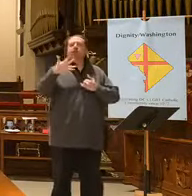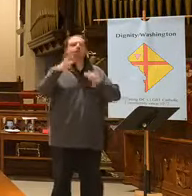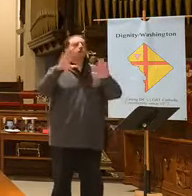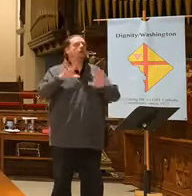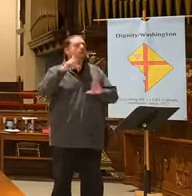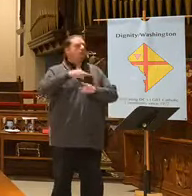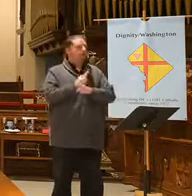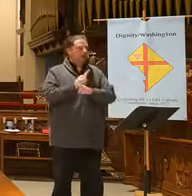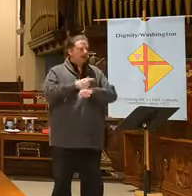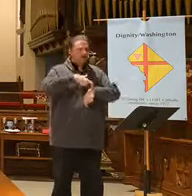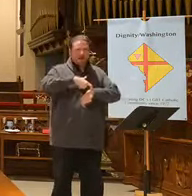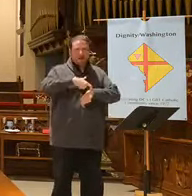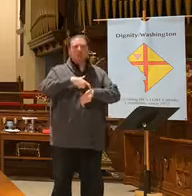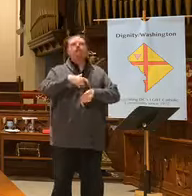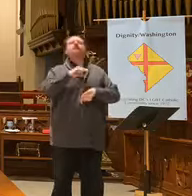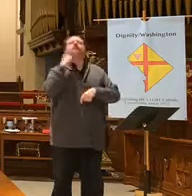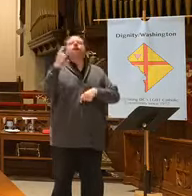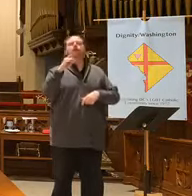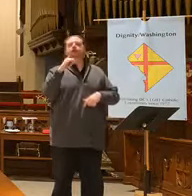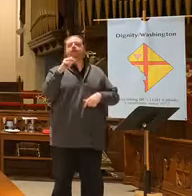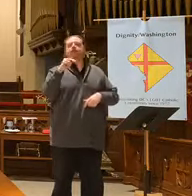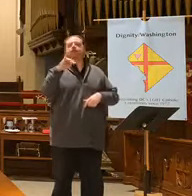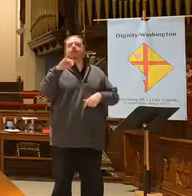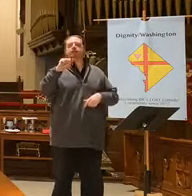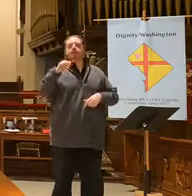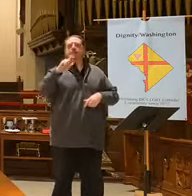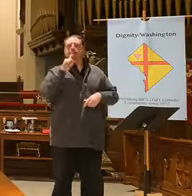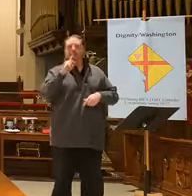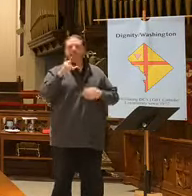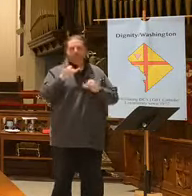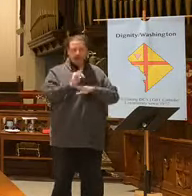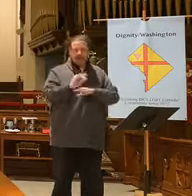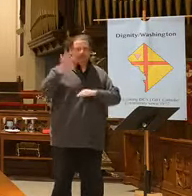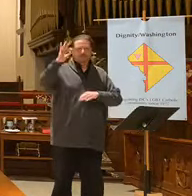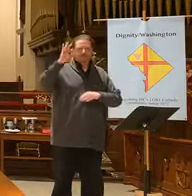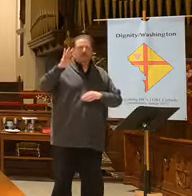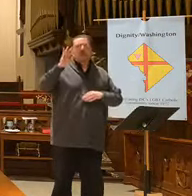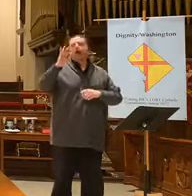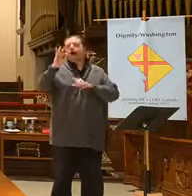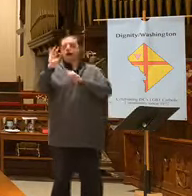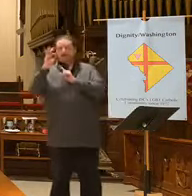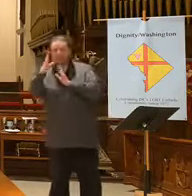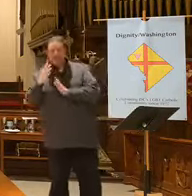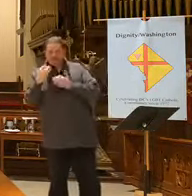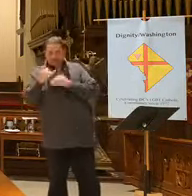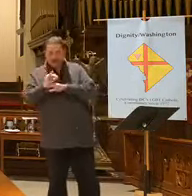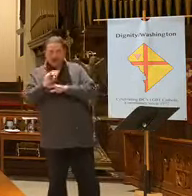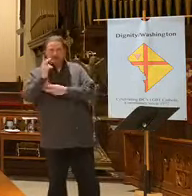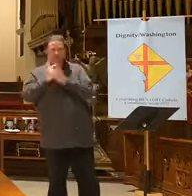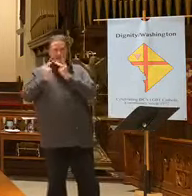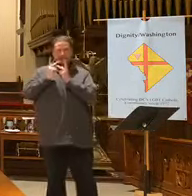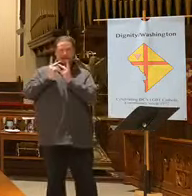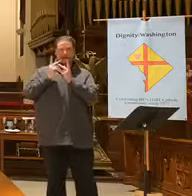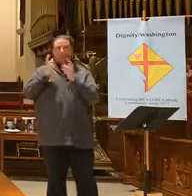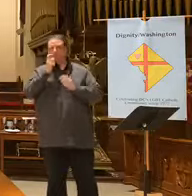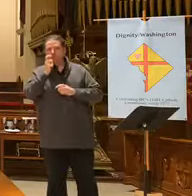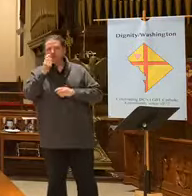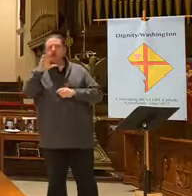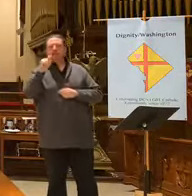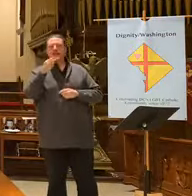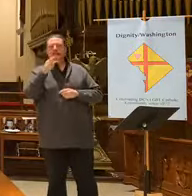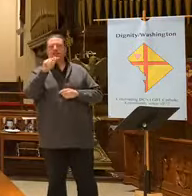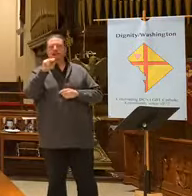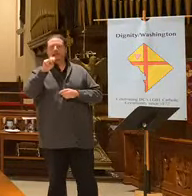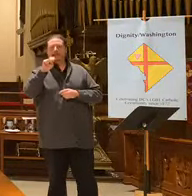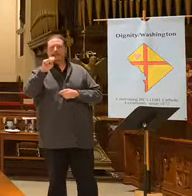Time, and our presider is Father Dennis. We also are blessed to have a guest homilist, Kathleen, with us tonight, so that